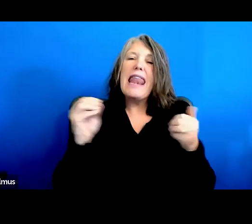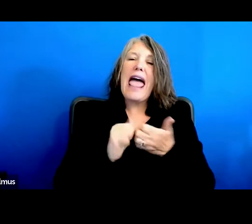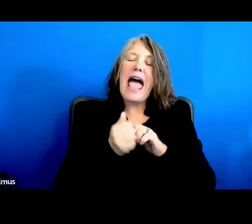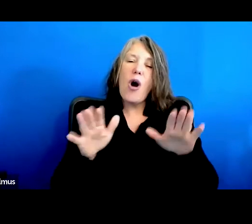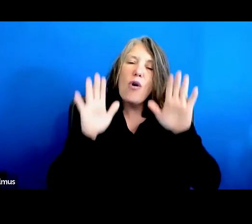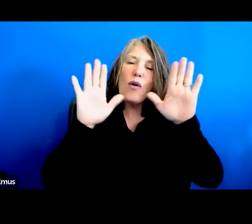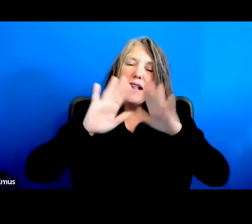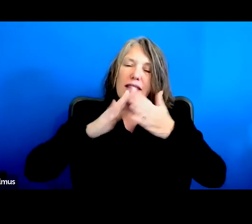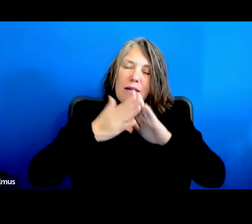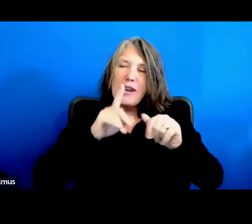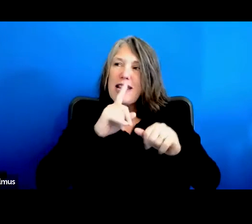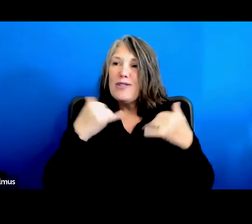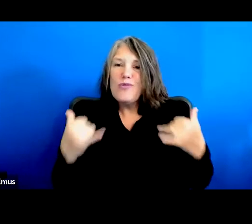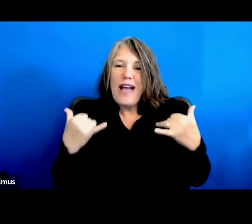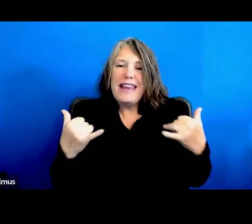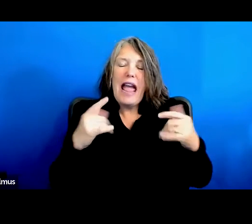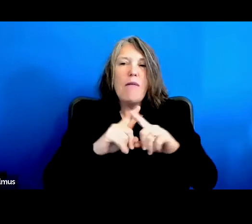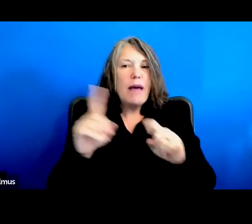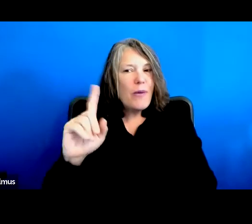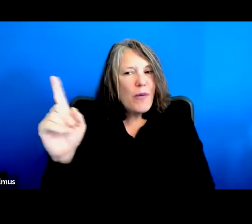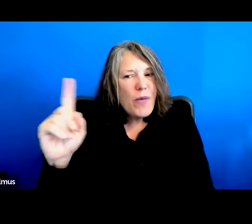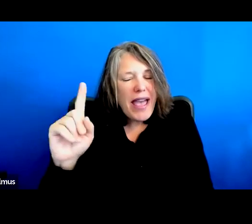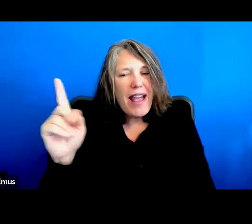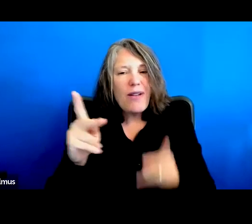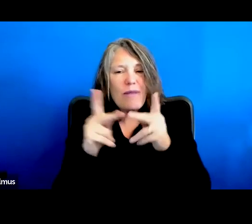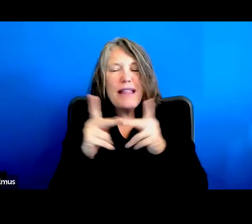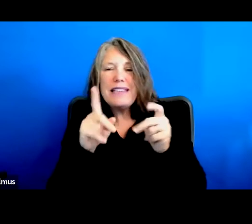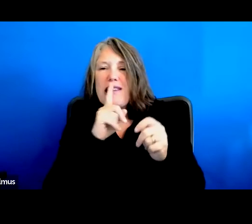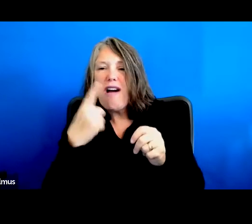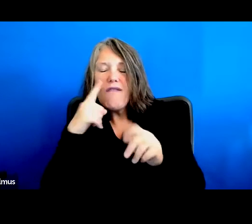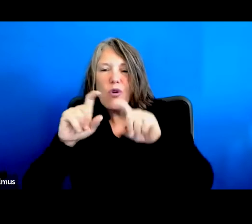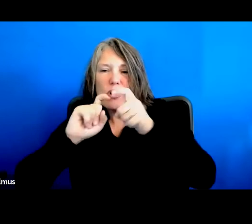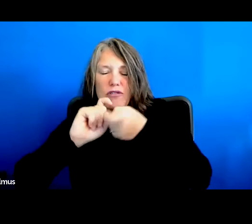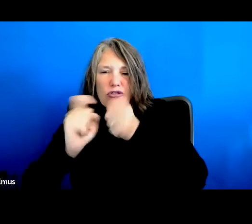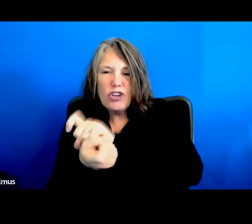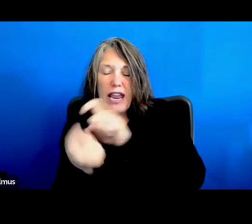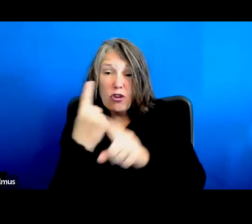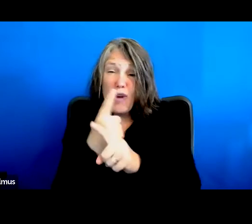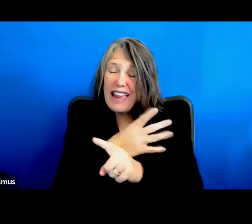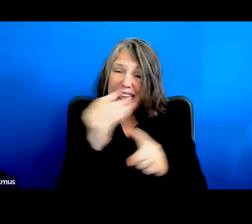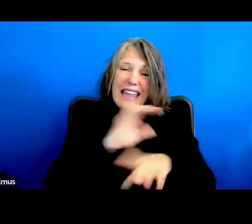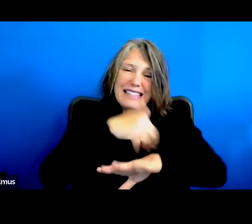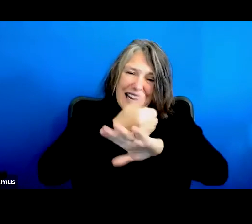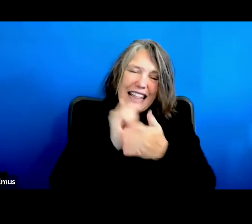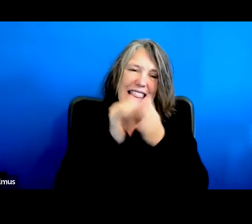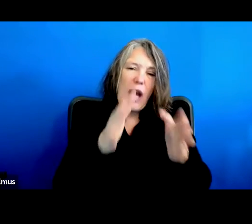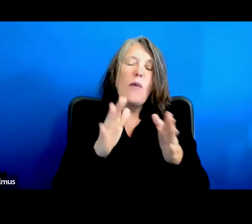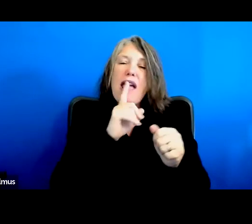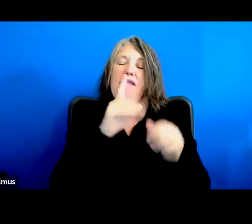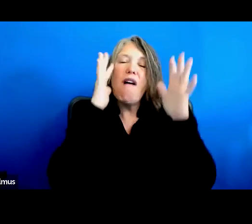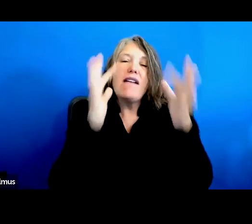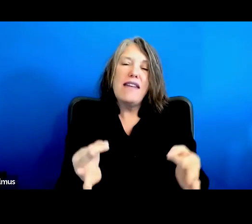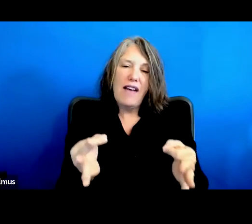great the community is right now, but where the places are for change, right? And framing it that way. And there are